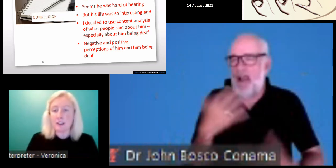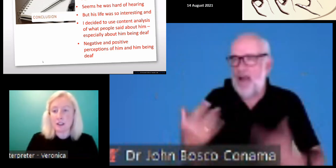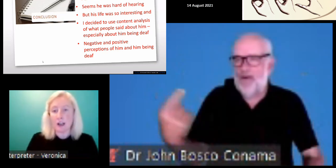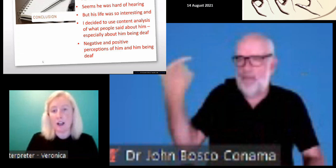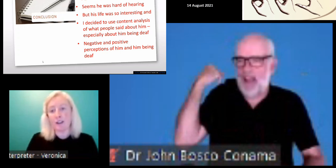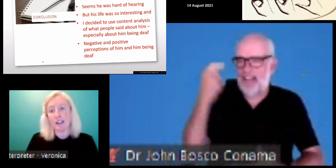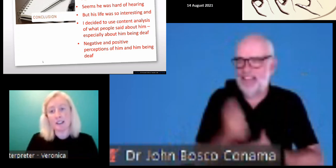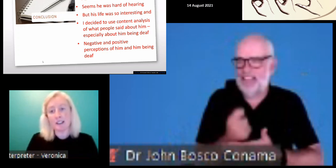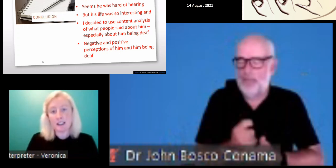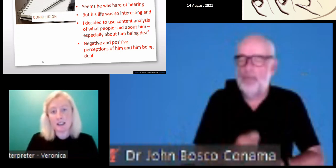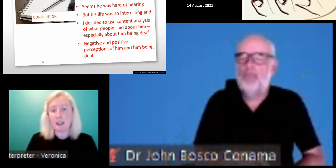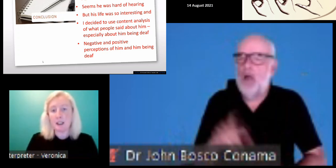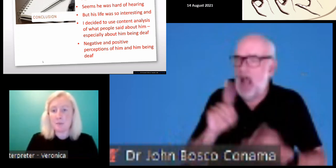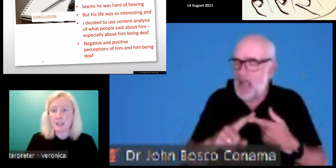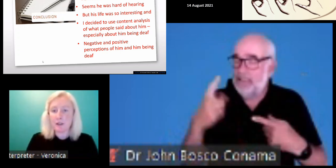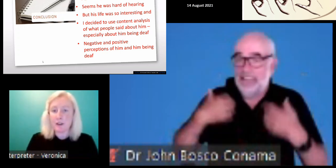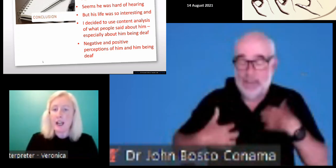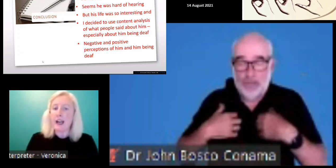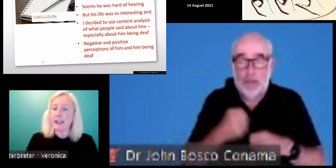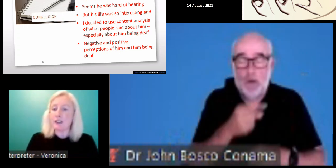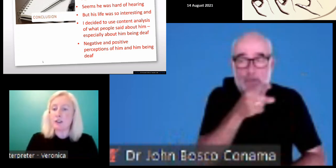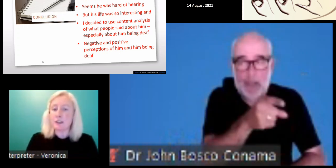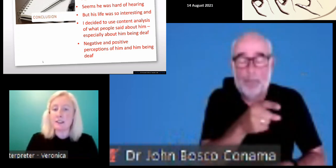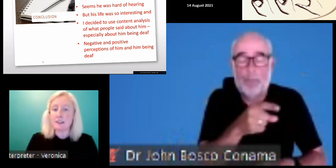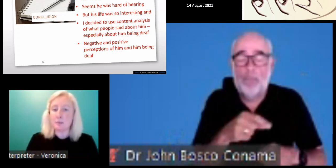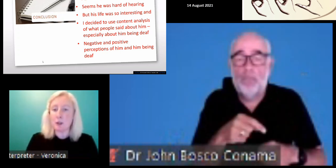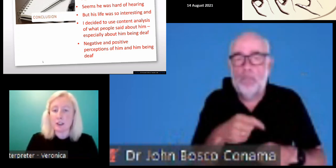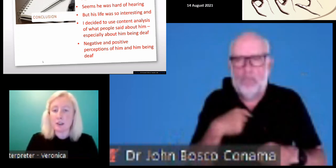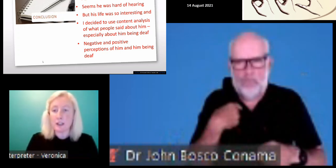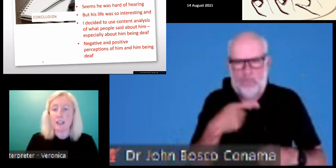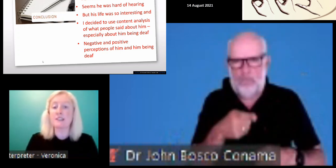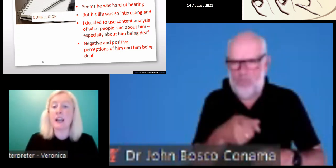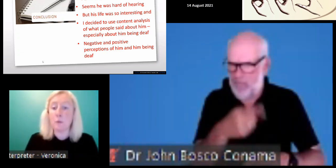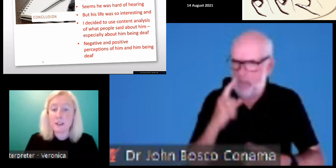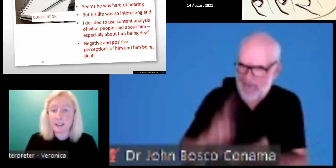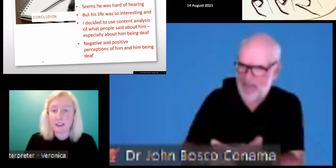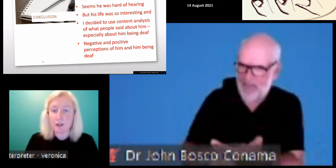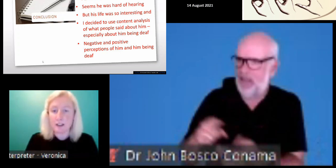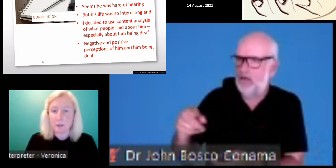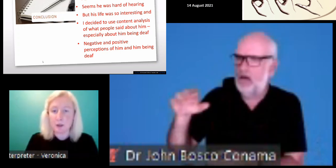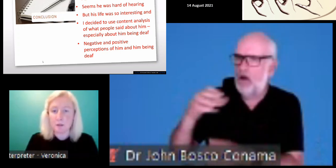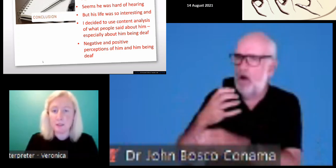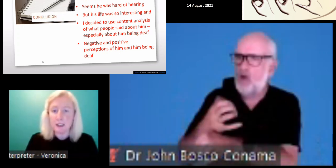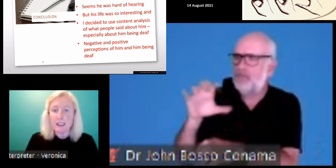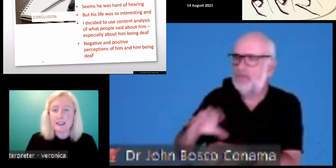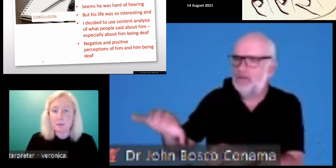result of his illness became deaf? And this is a point that is once again interesting about him, is the